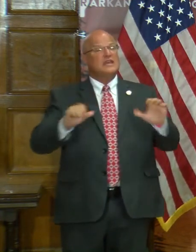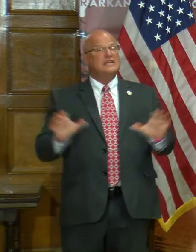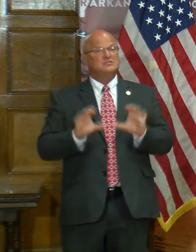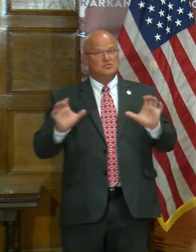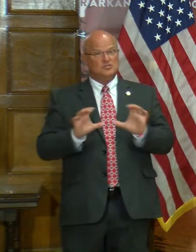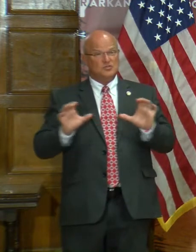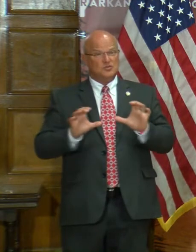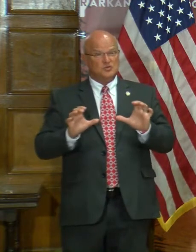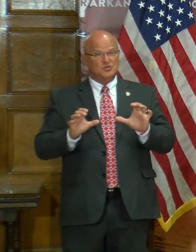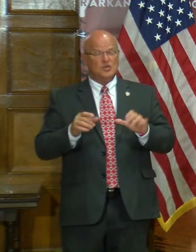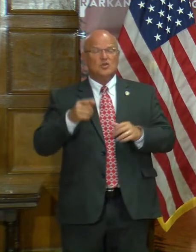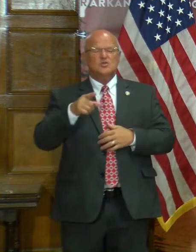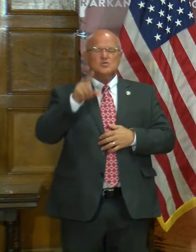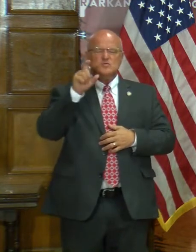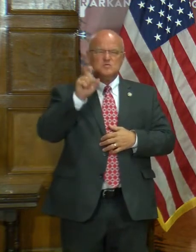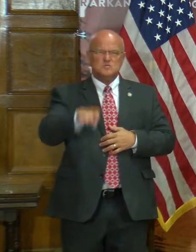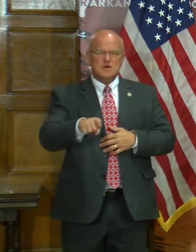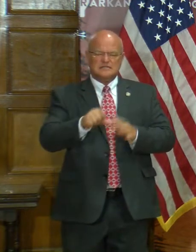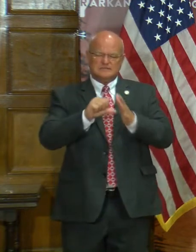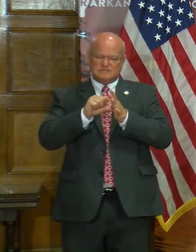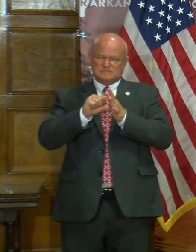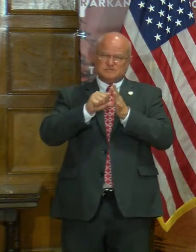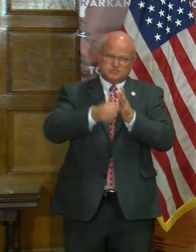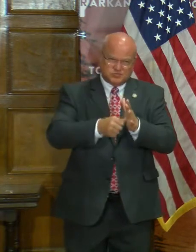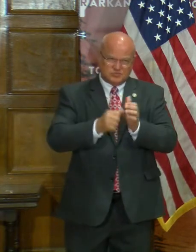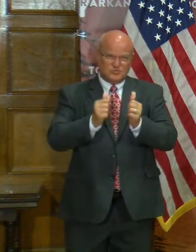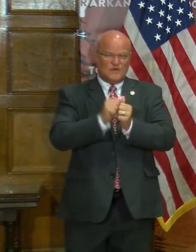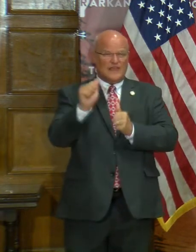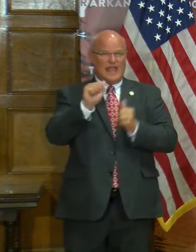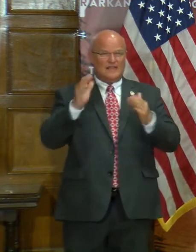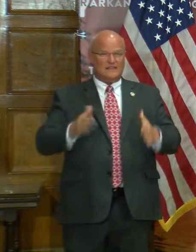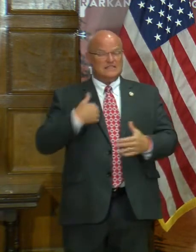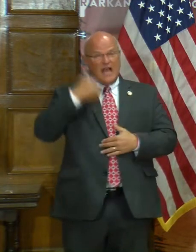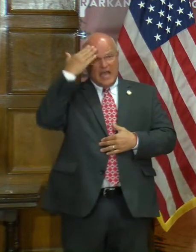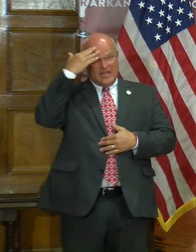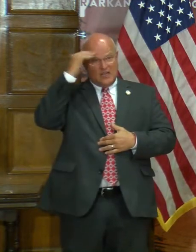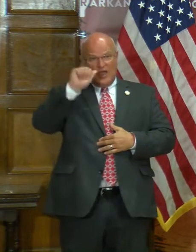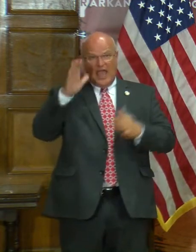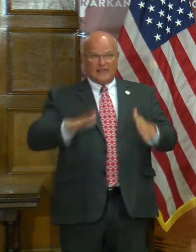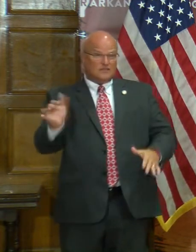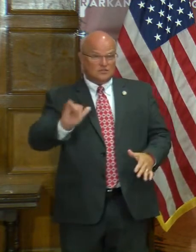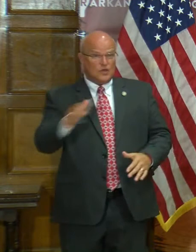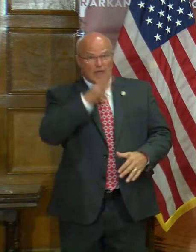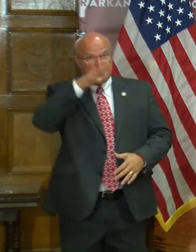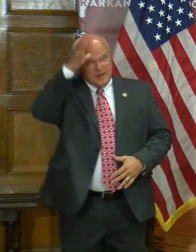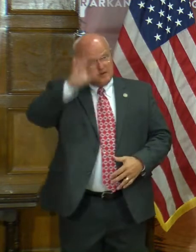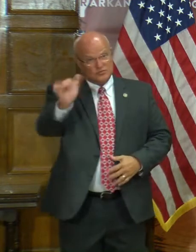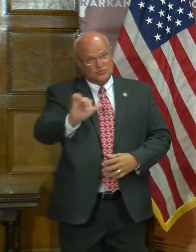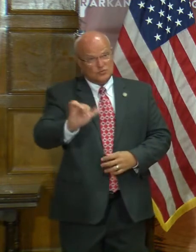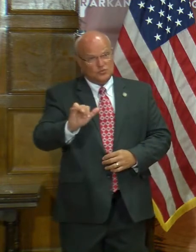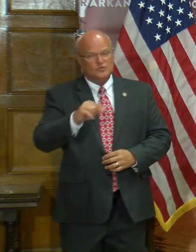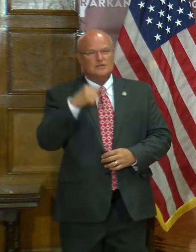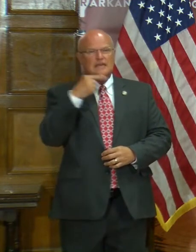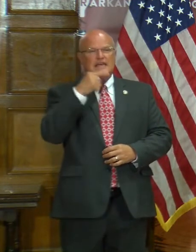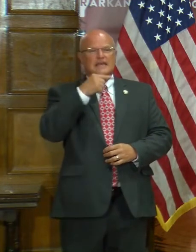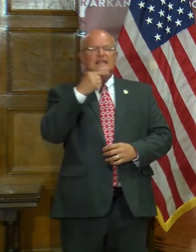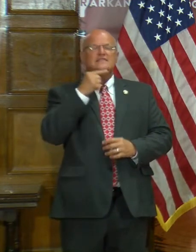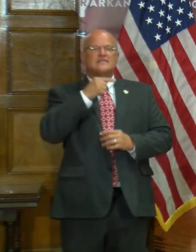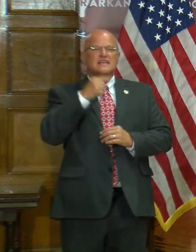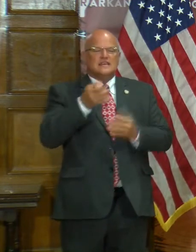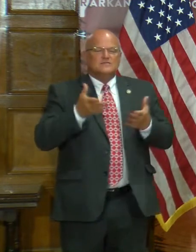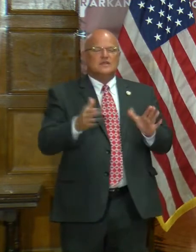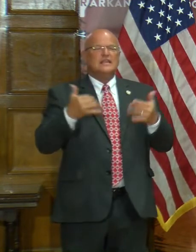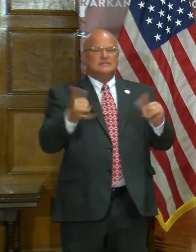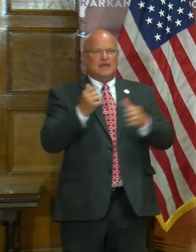do, and you're going to have to stress this with your athletes, and I know there's athletes out there listening too, and parents. This is what's going to let